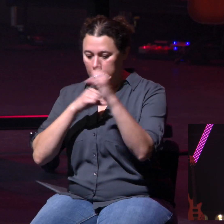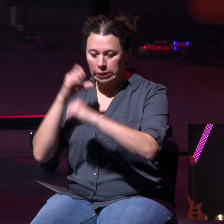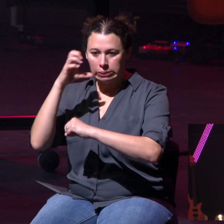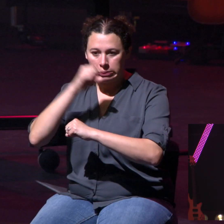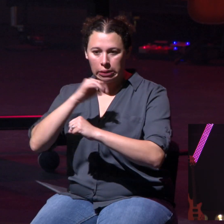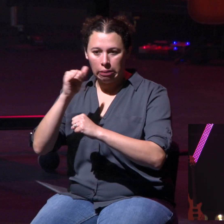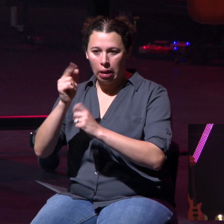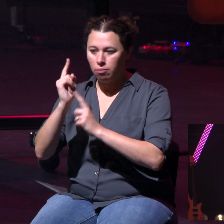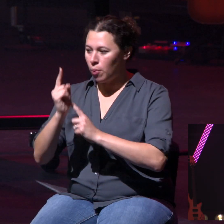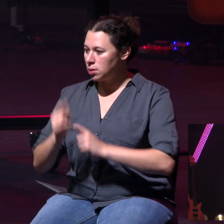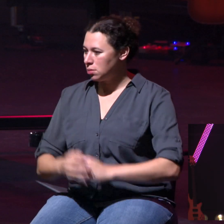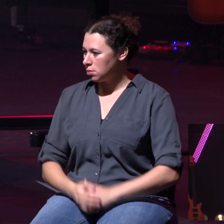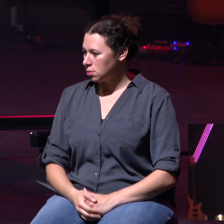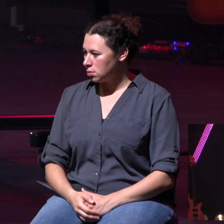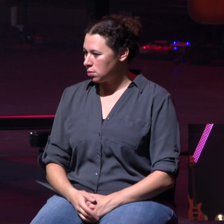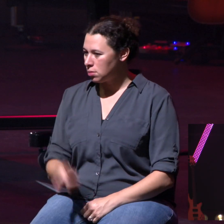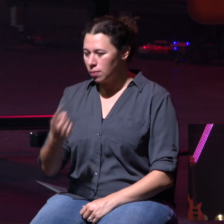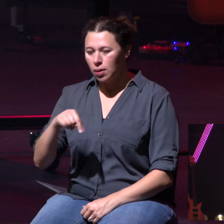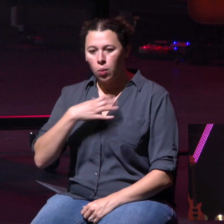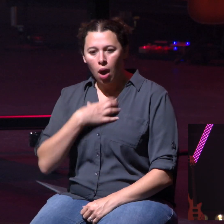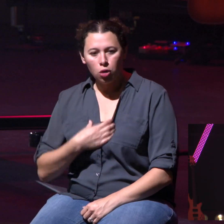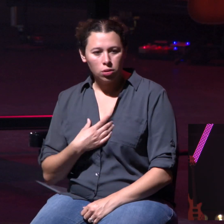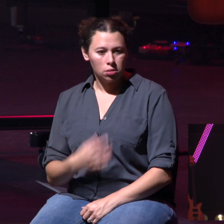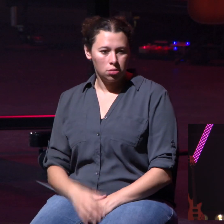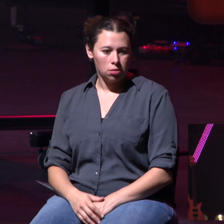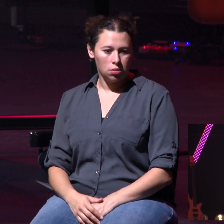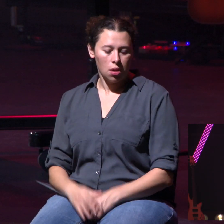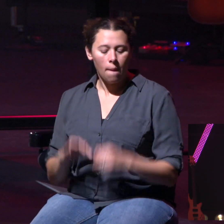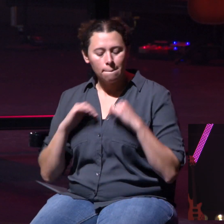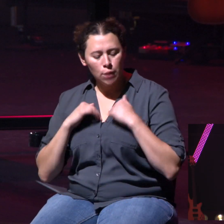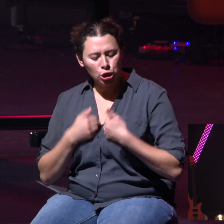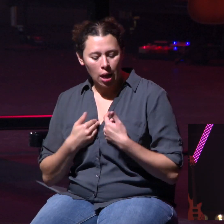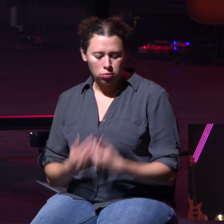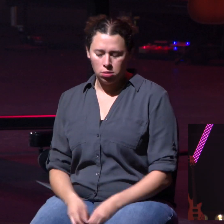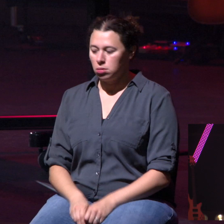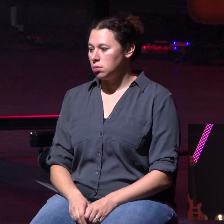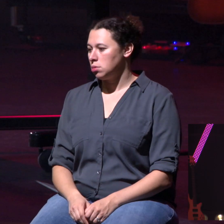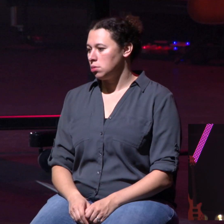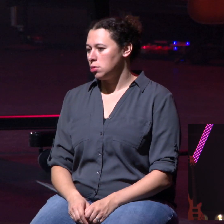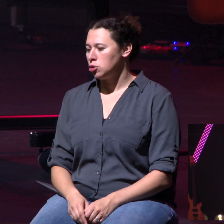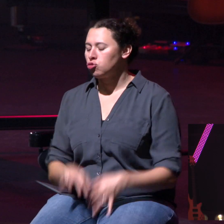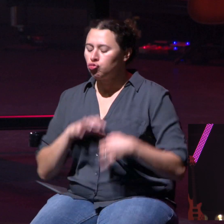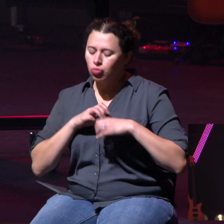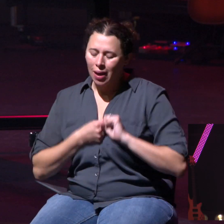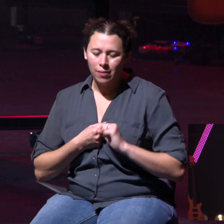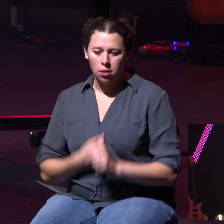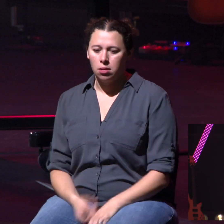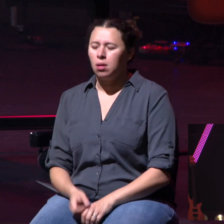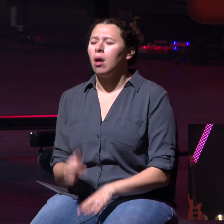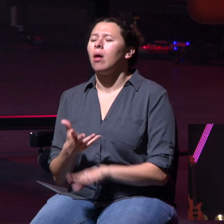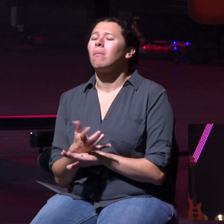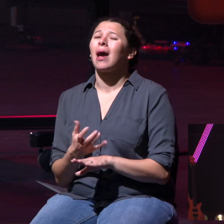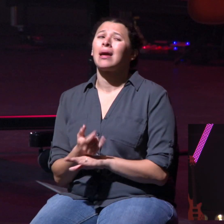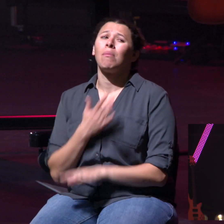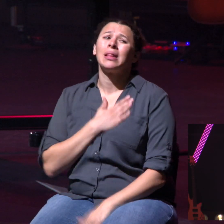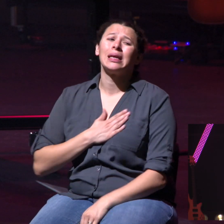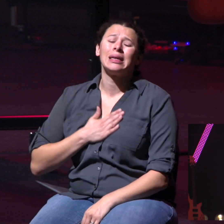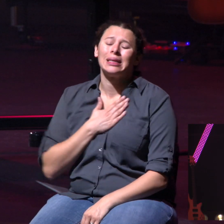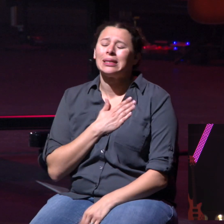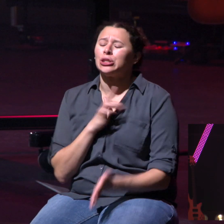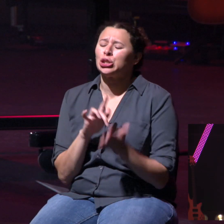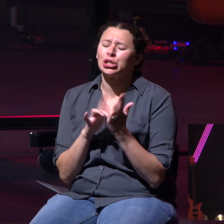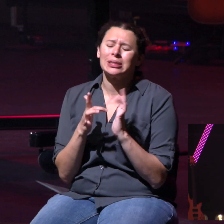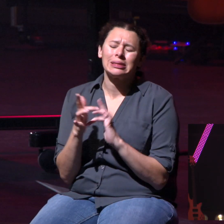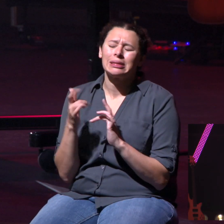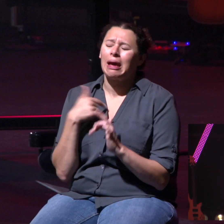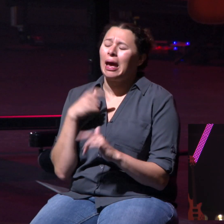they were hungry, they were burned out, they were grieving, and they were begging to be filled by Jesus. And